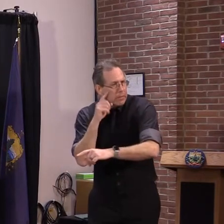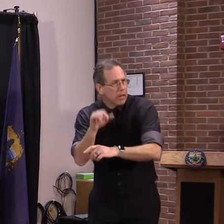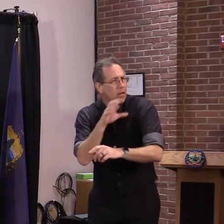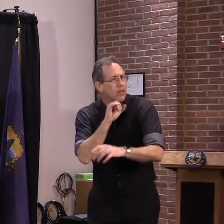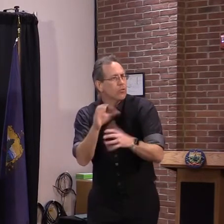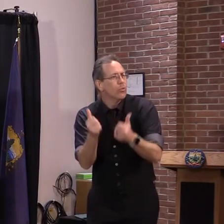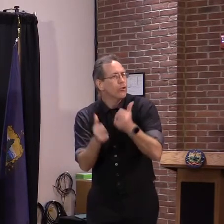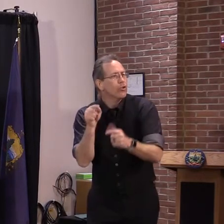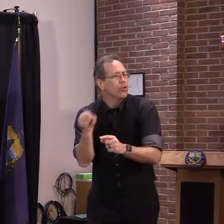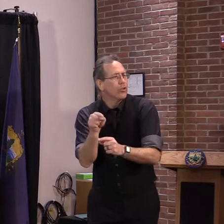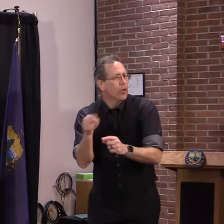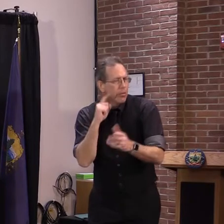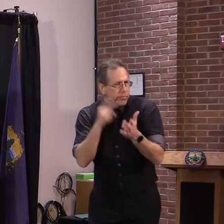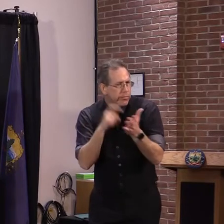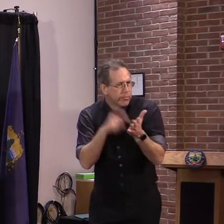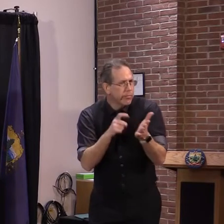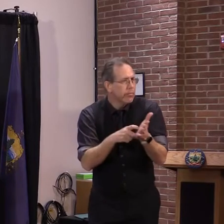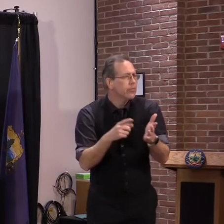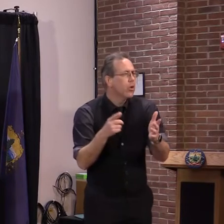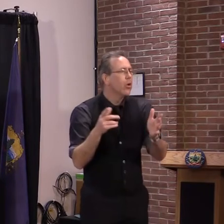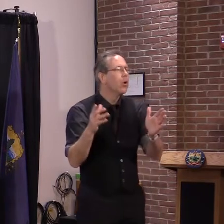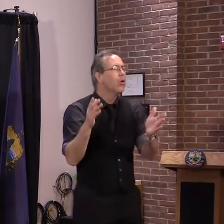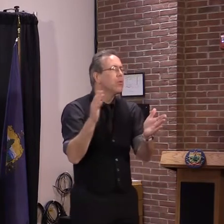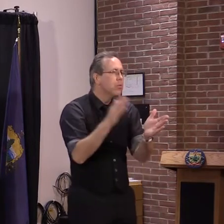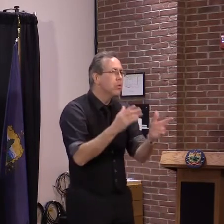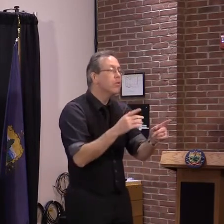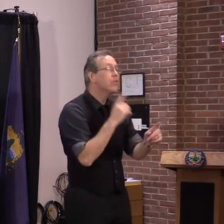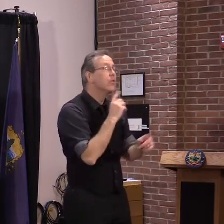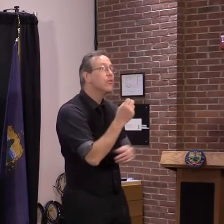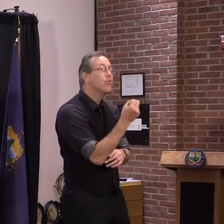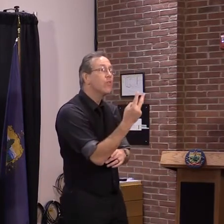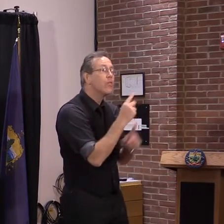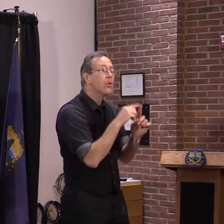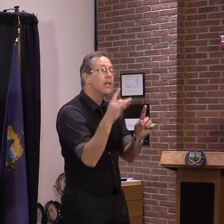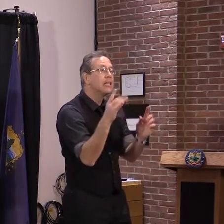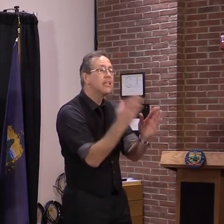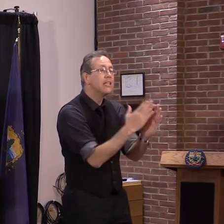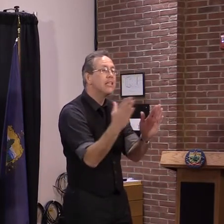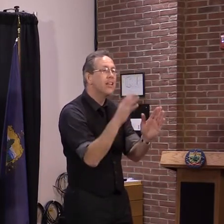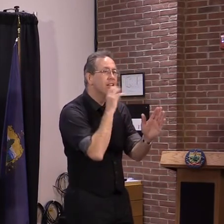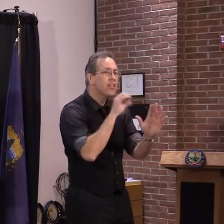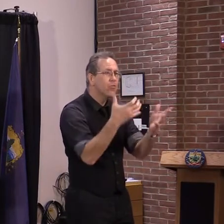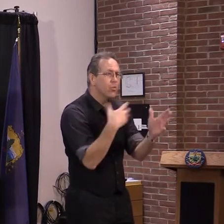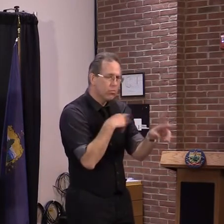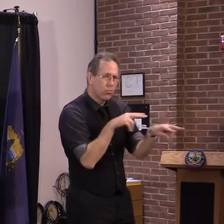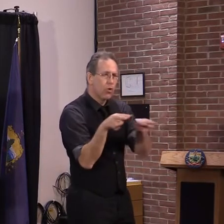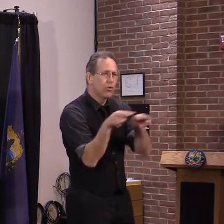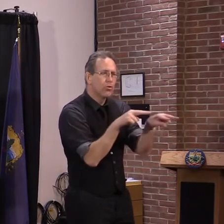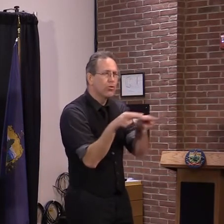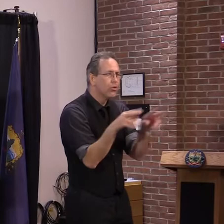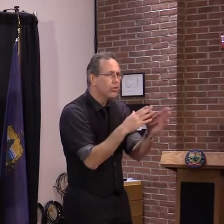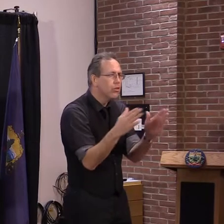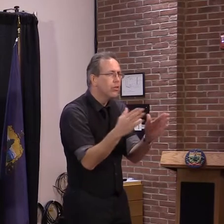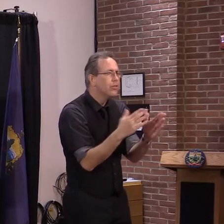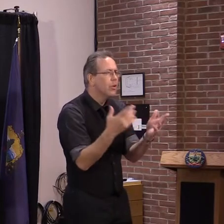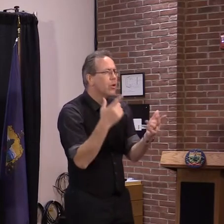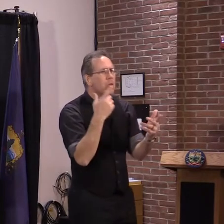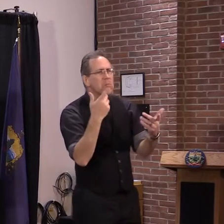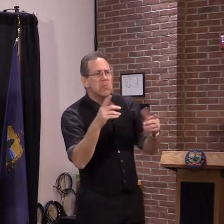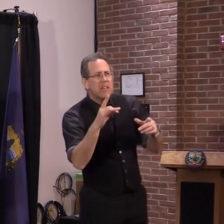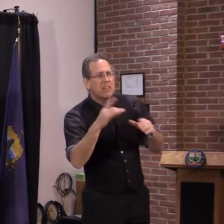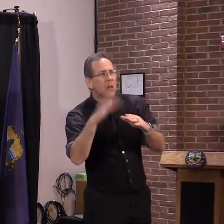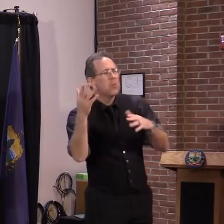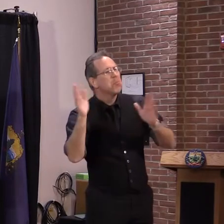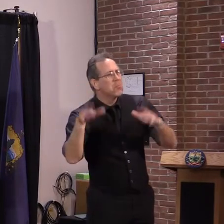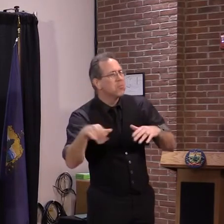to 11 and then 12 to 18, I believe, or something of that nature. So. It's the categories are